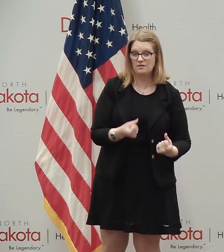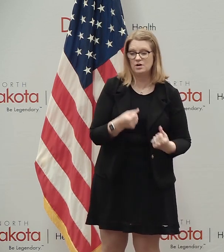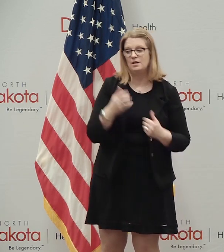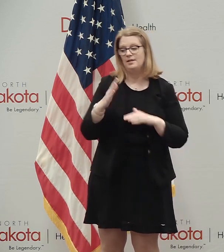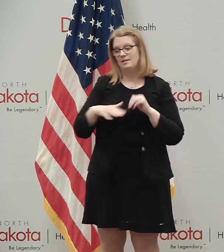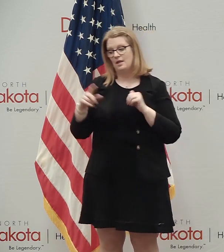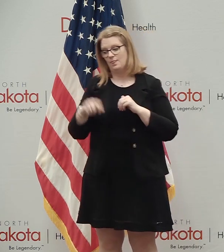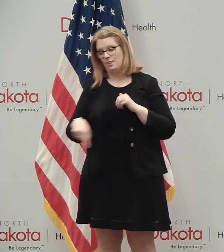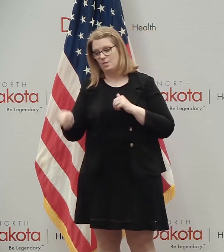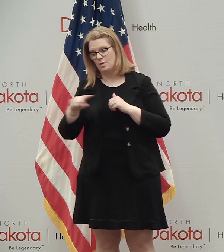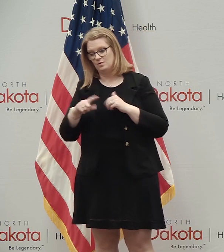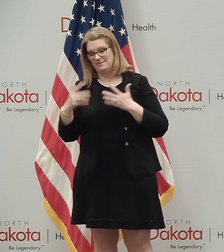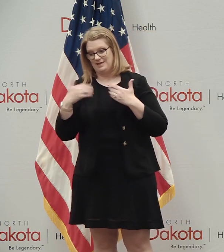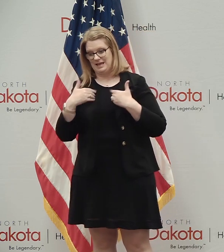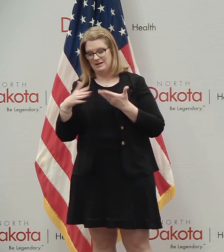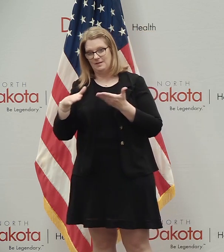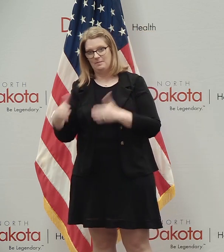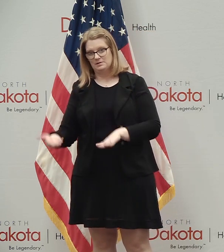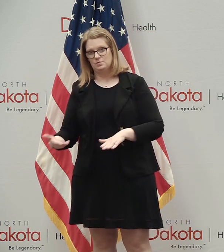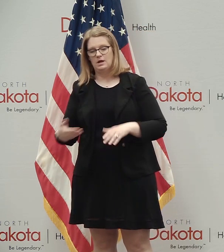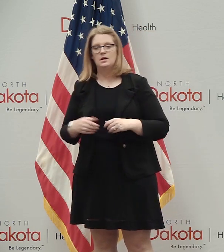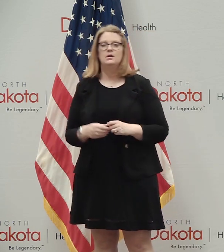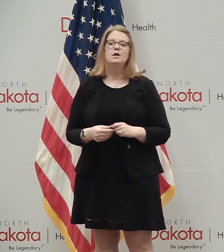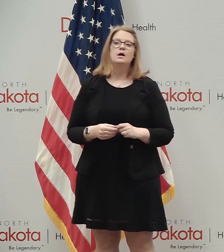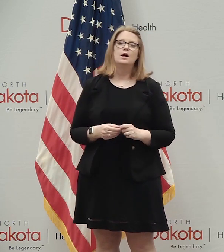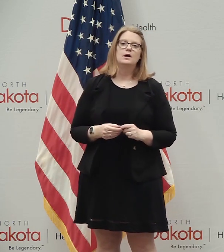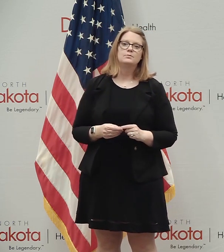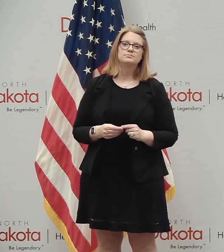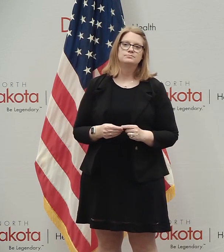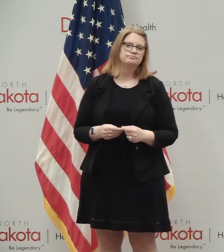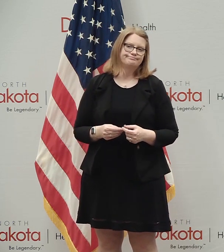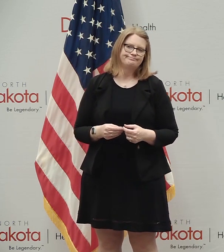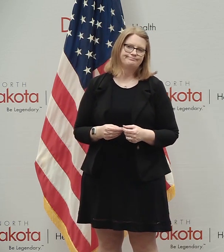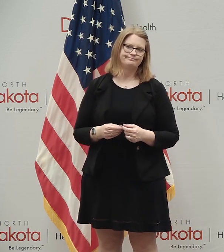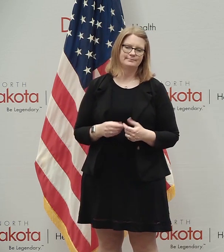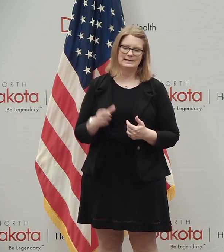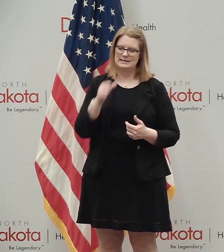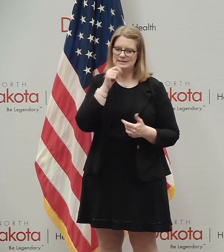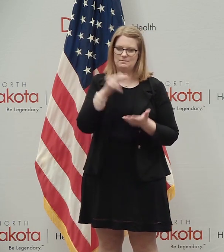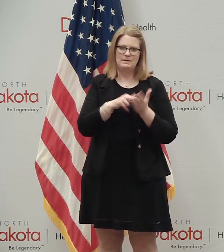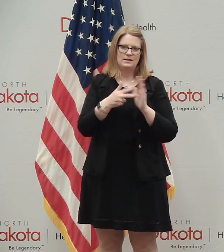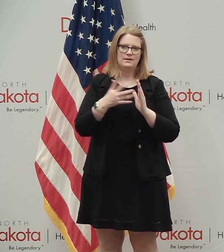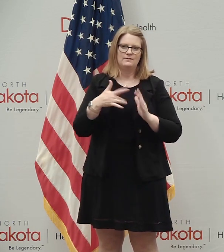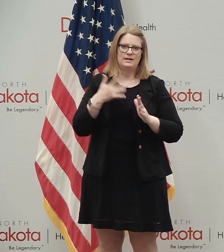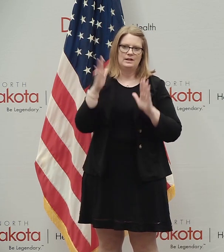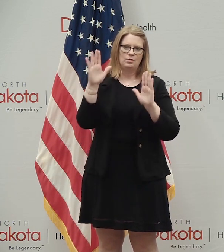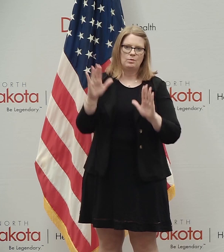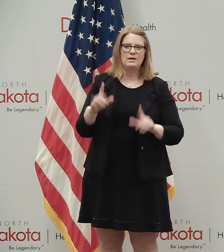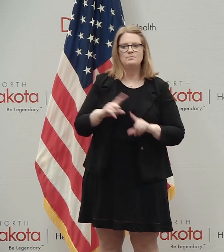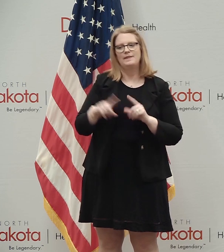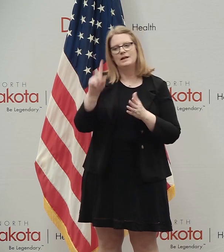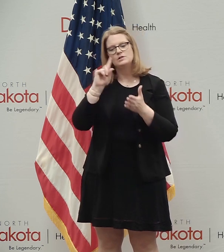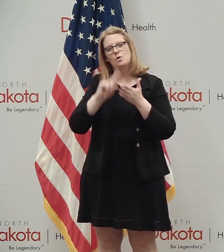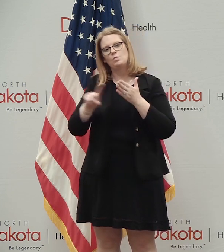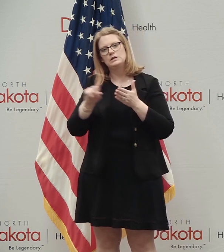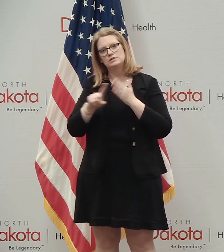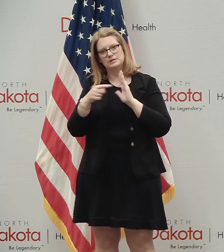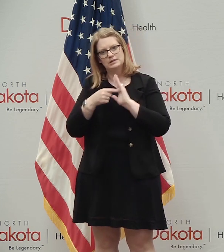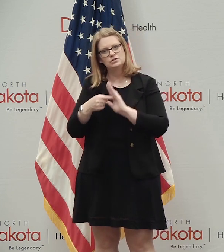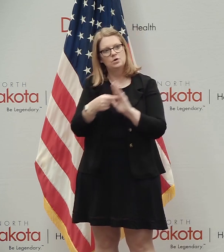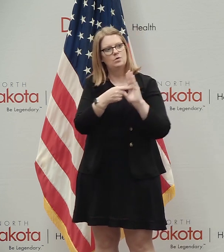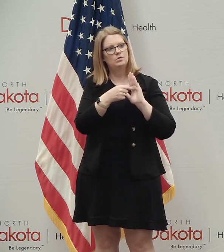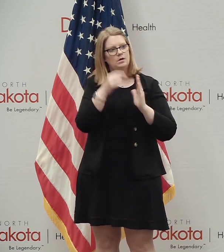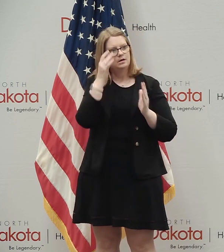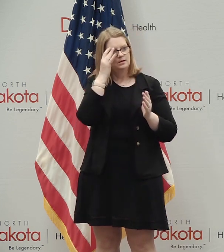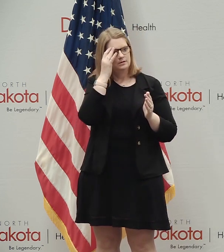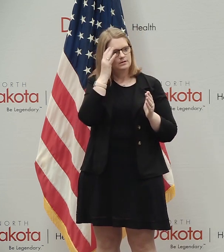have had it and then passed away. But it doesn't mean you're feeling great. There's studies that are out there now that are starting to emerge that suggest there